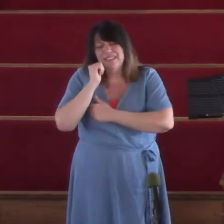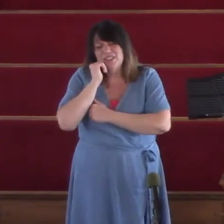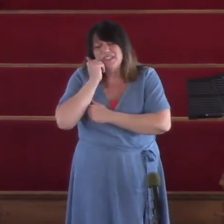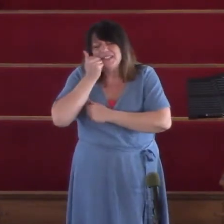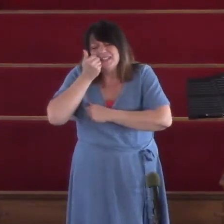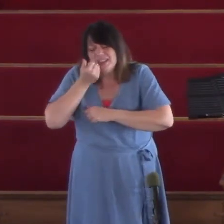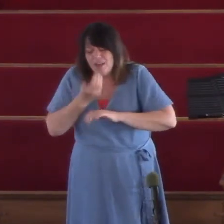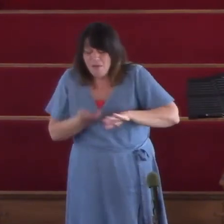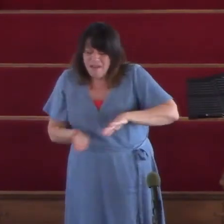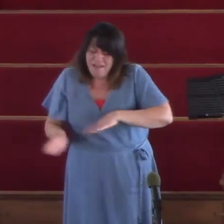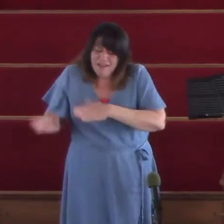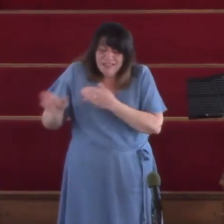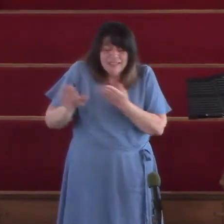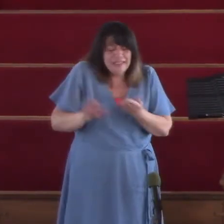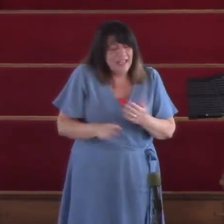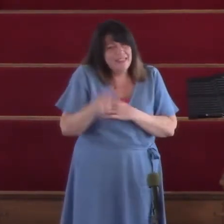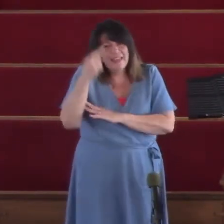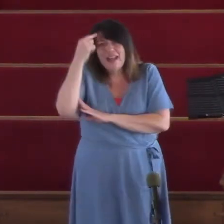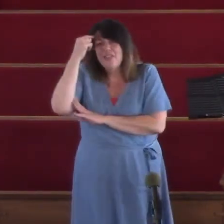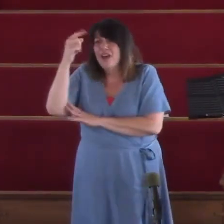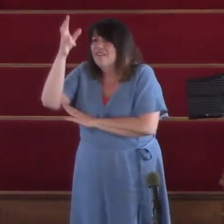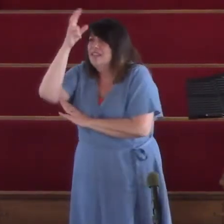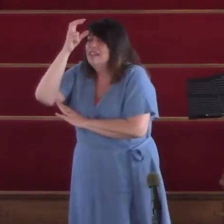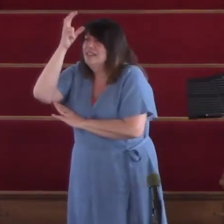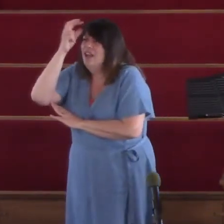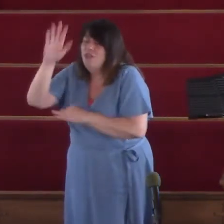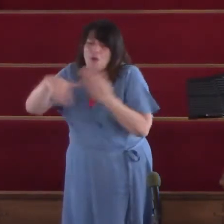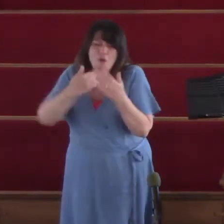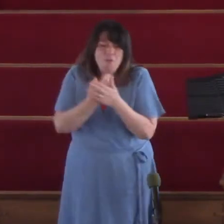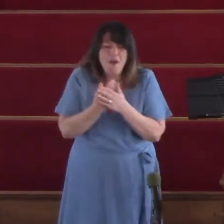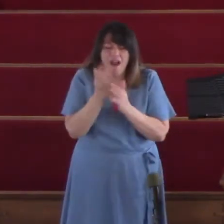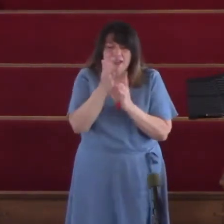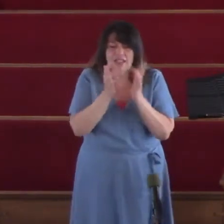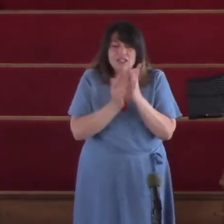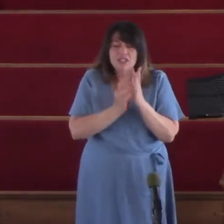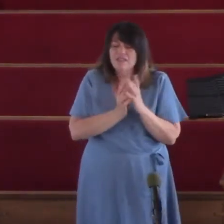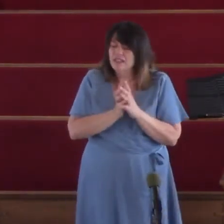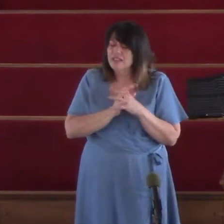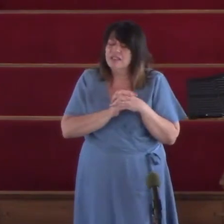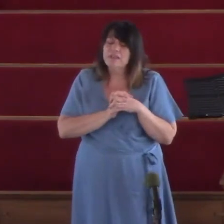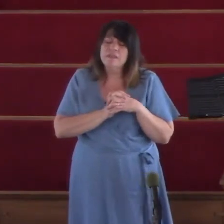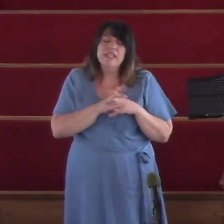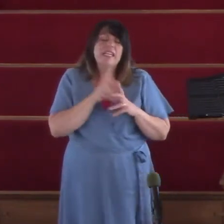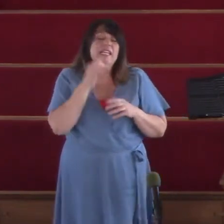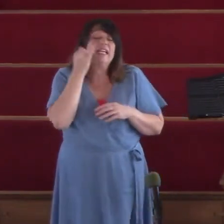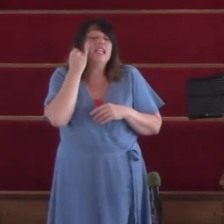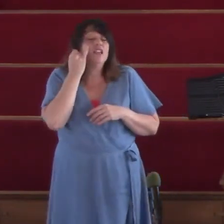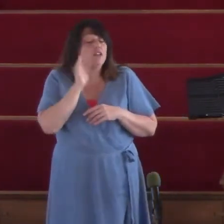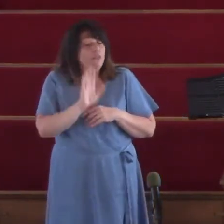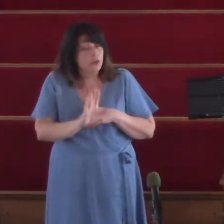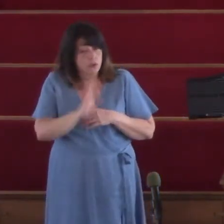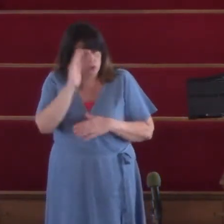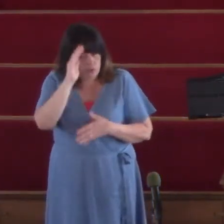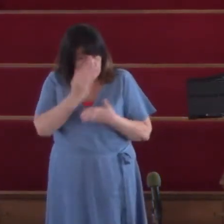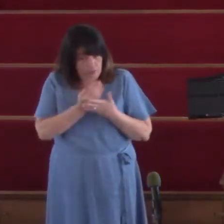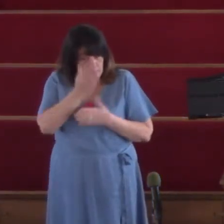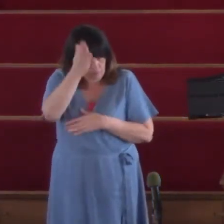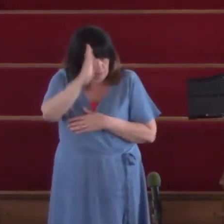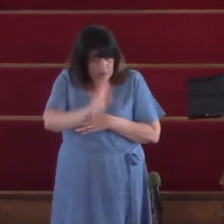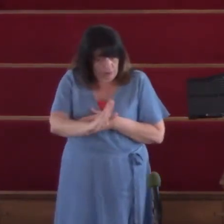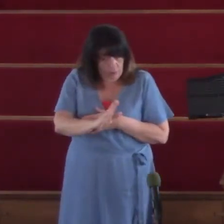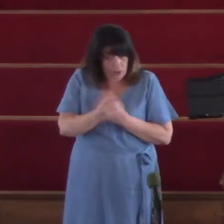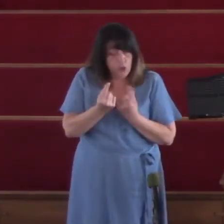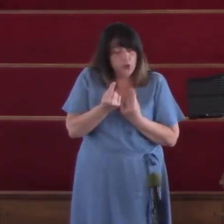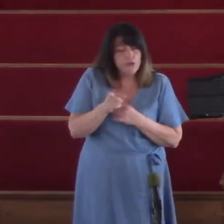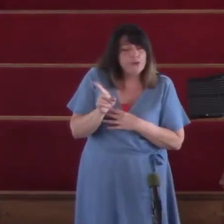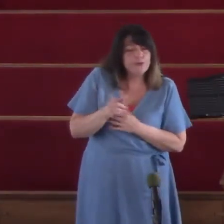devil, my friend, came unto him that time, said, "If you be the Son of God, then you do this or that." But